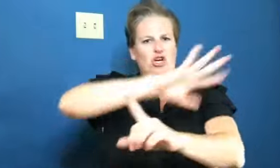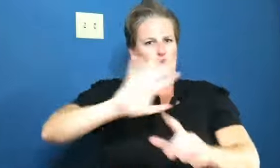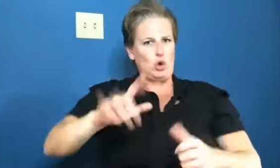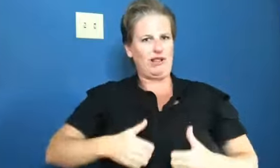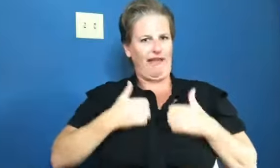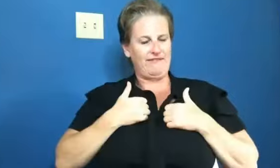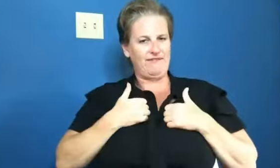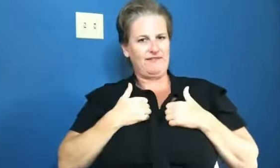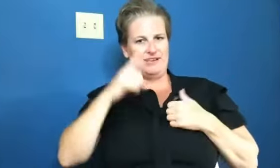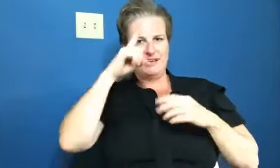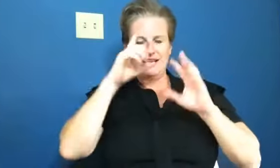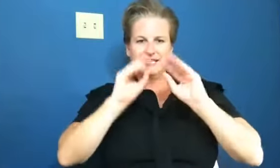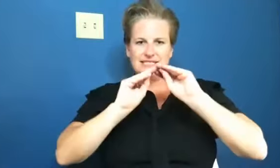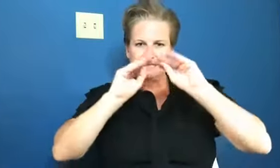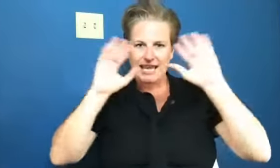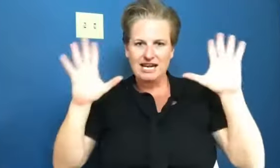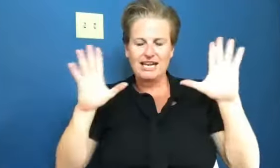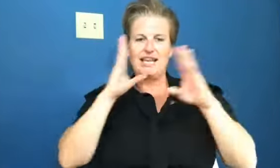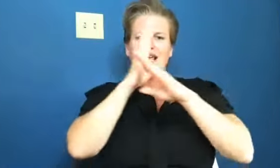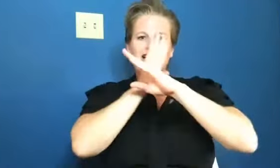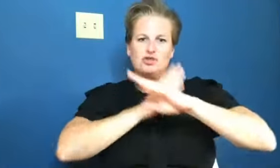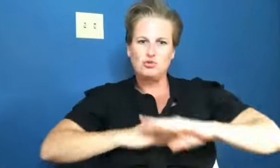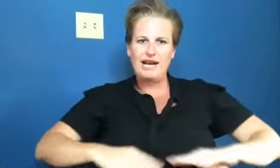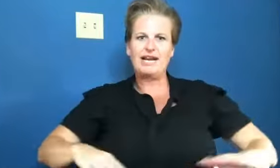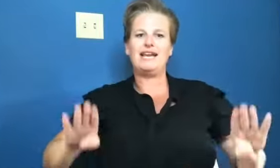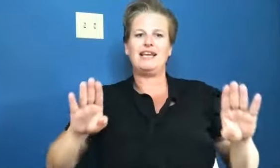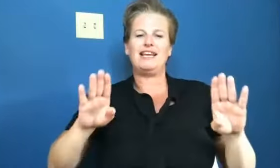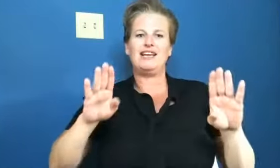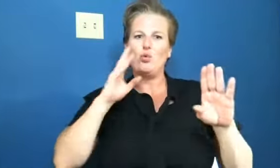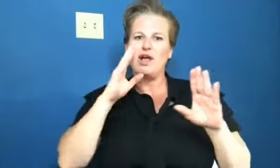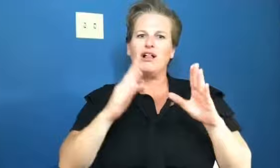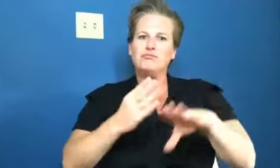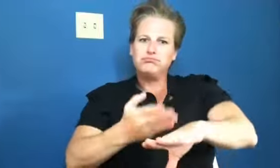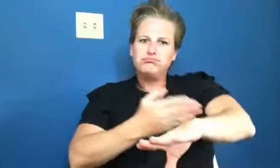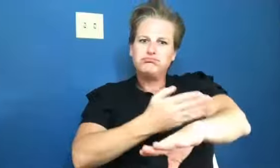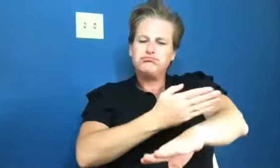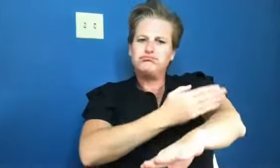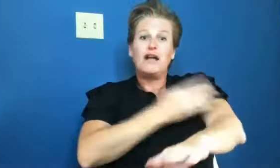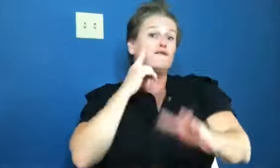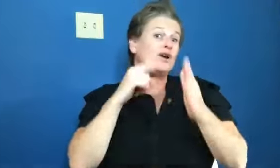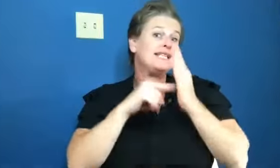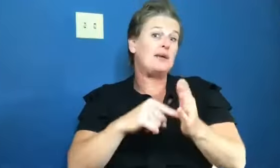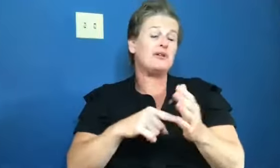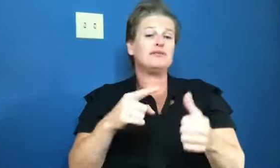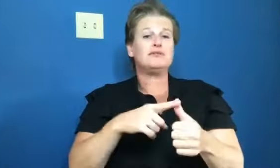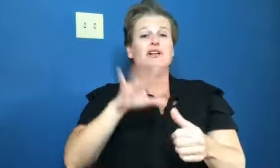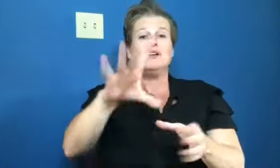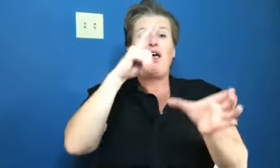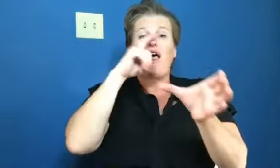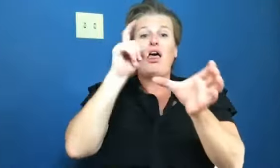where it can flourish. And what were some of those things she asked me? She asked me to mind my own business. Do you know there's two kinds of businesses, my business and none of